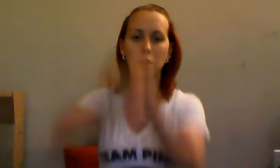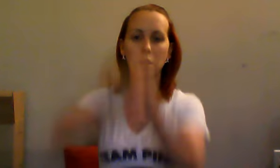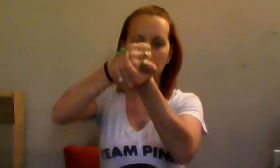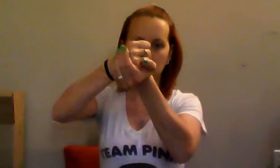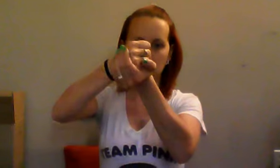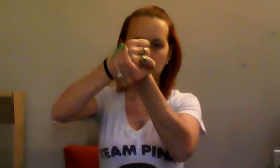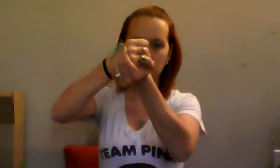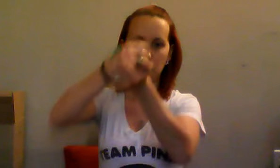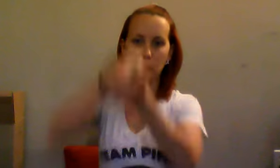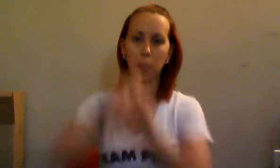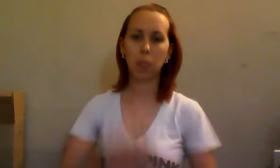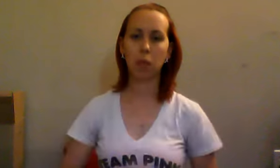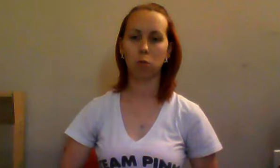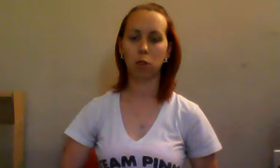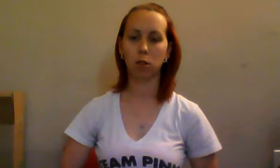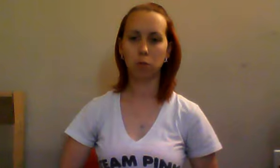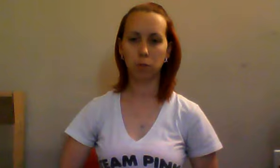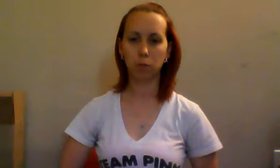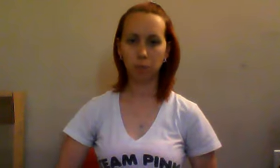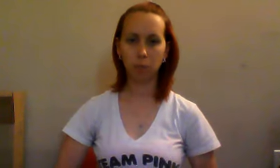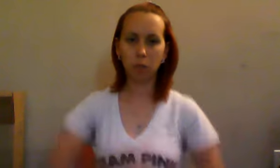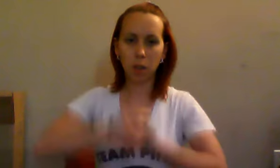Help. Or help.